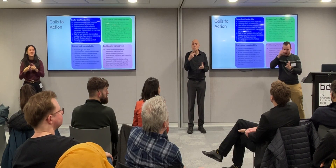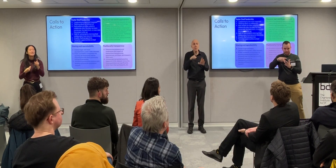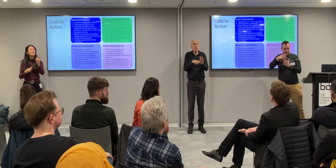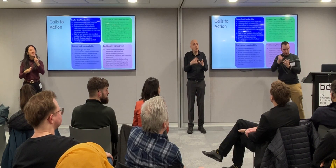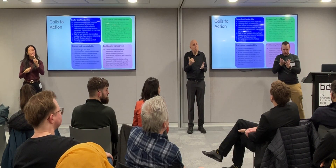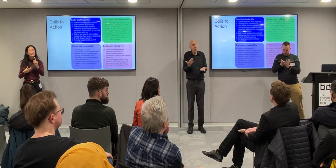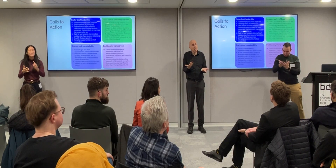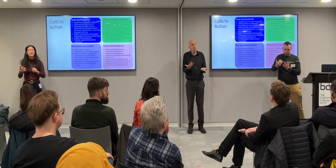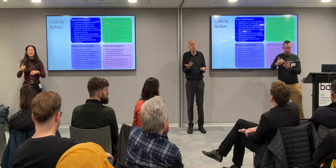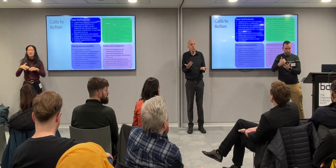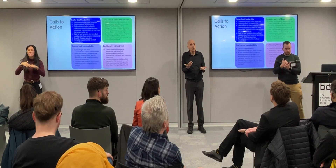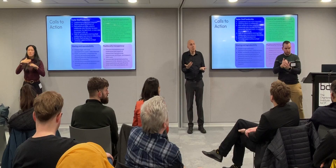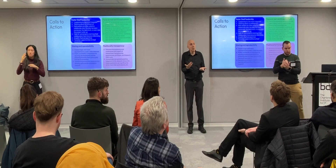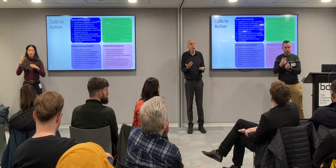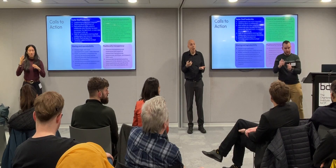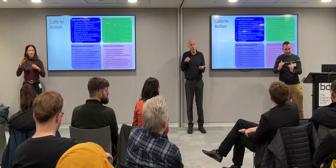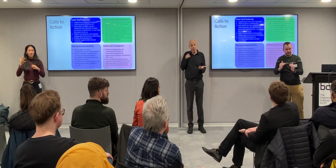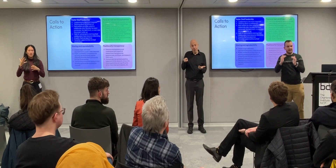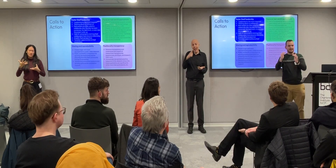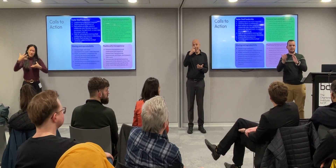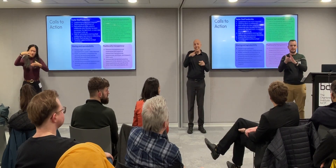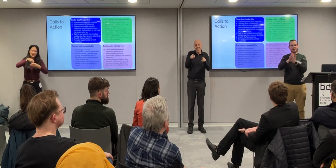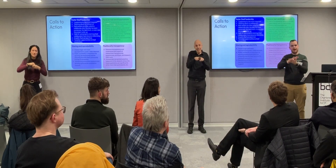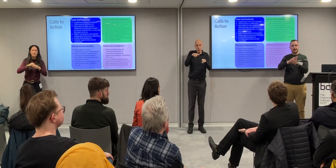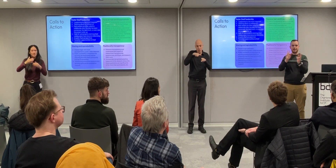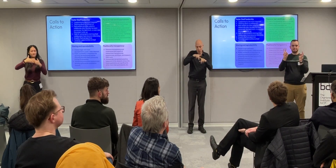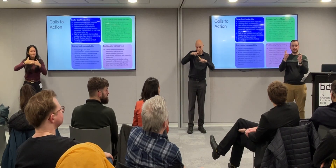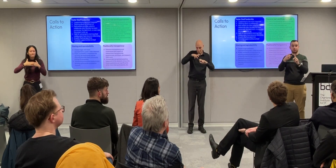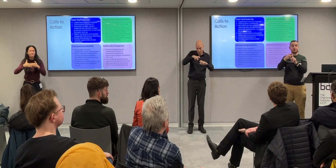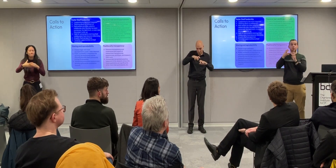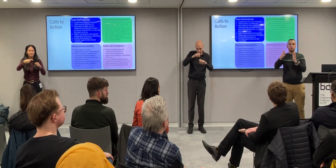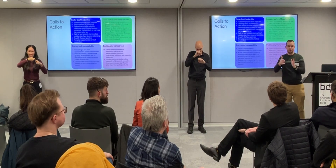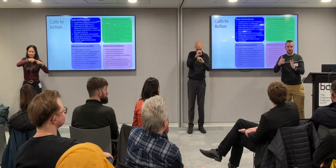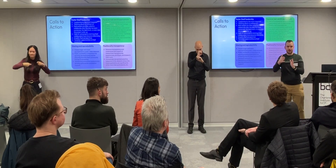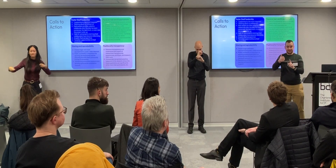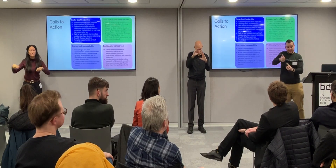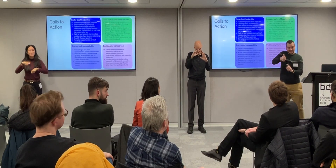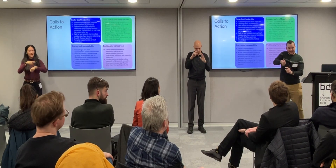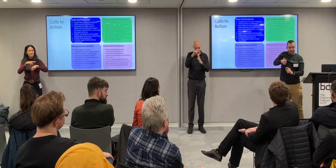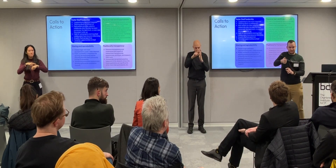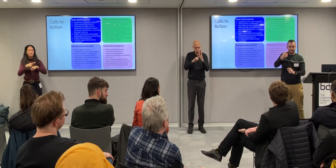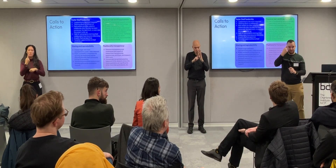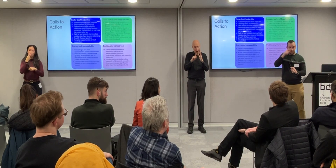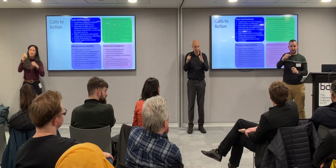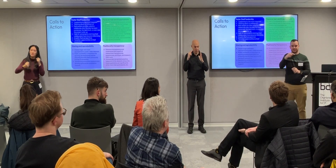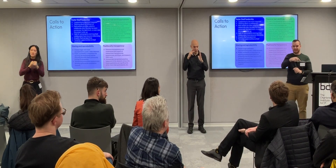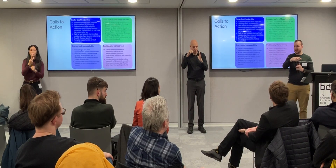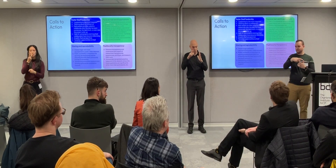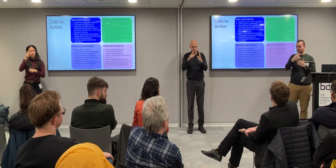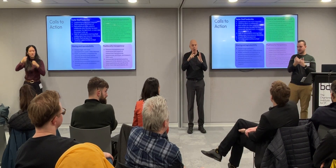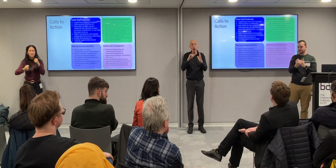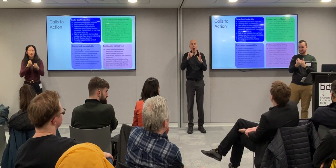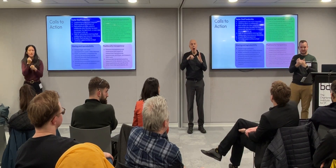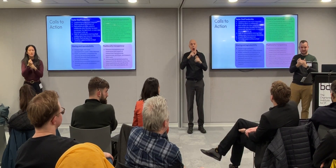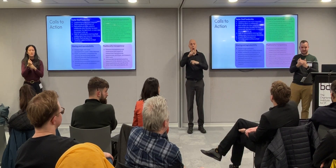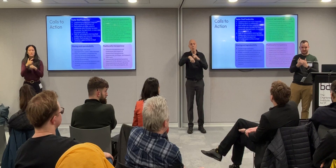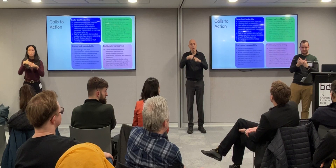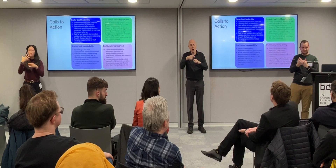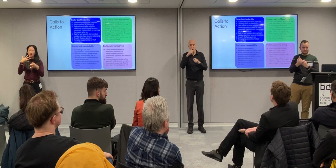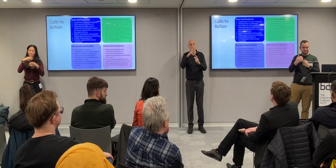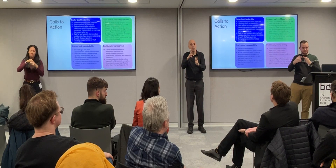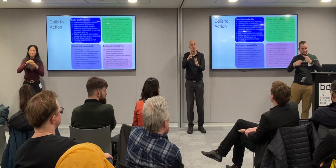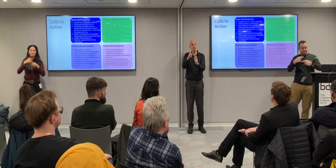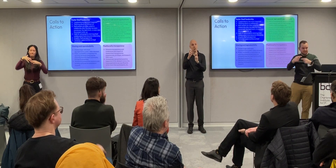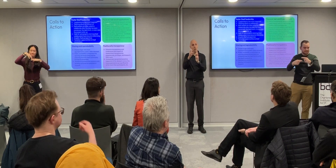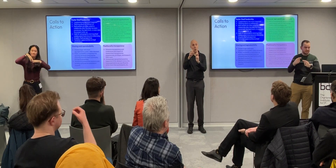years, and then they can learn the project inside and out, and then are able to become a recruiter for